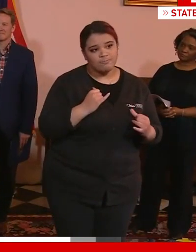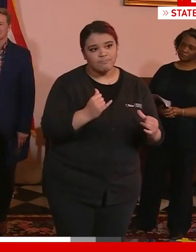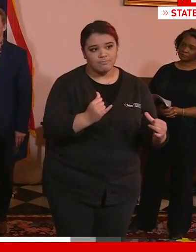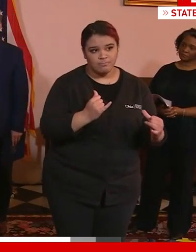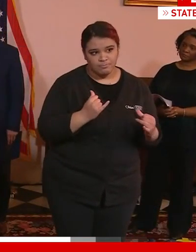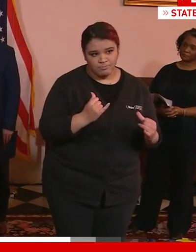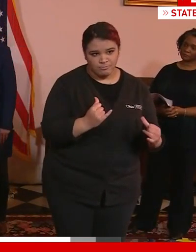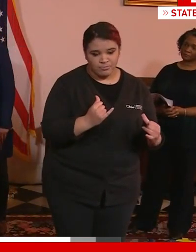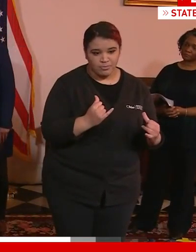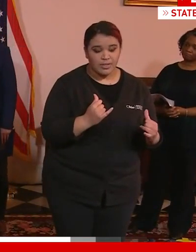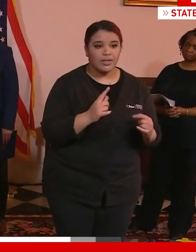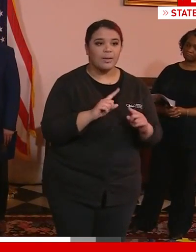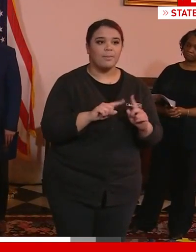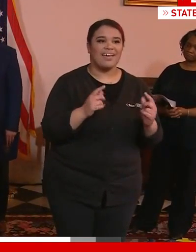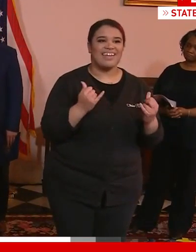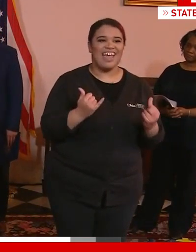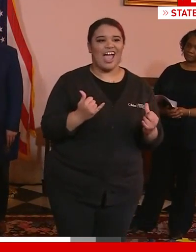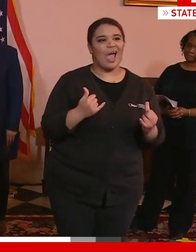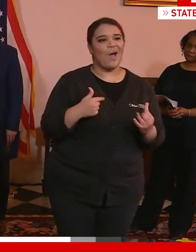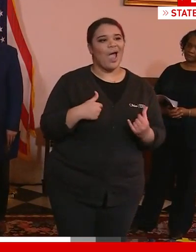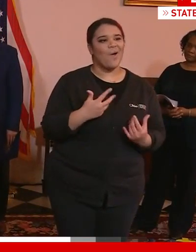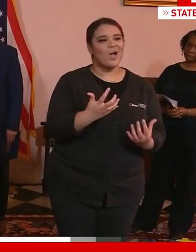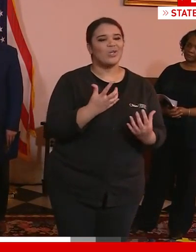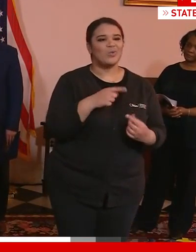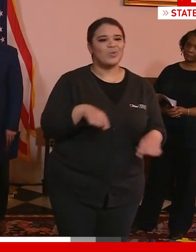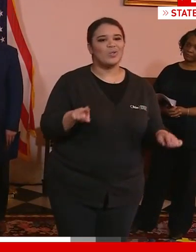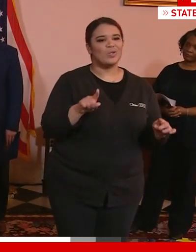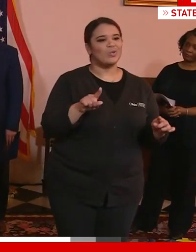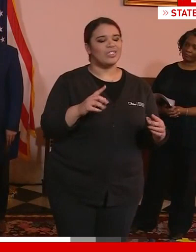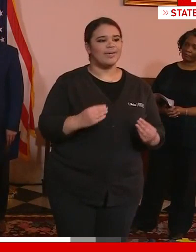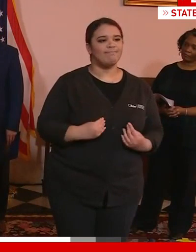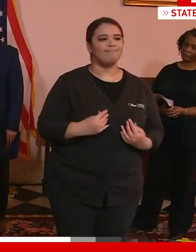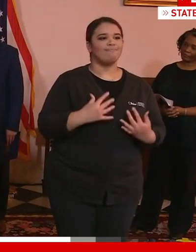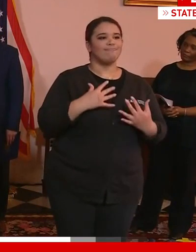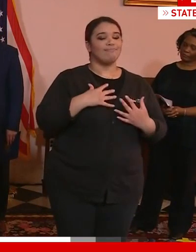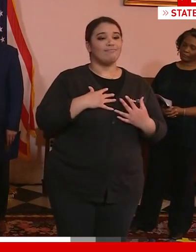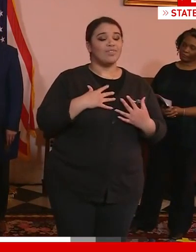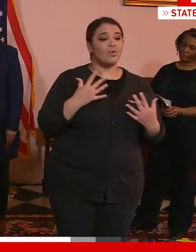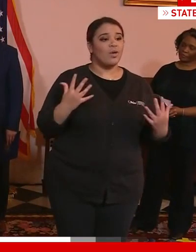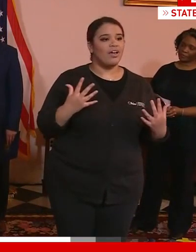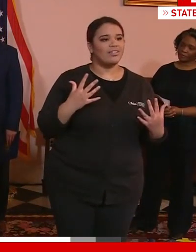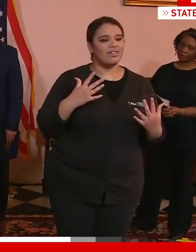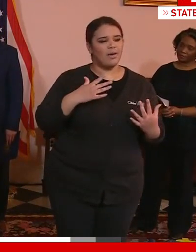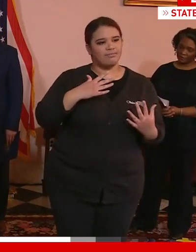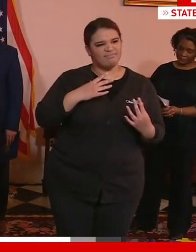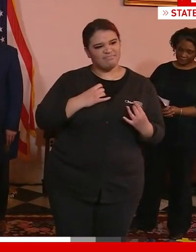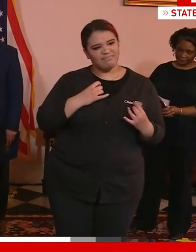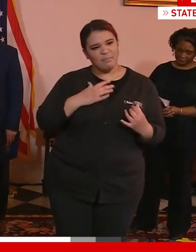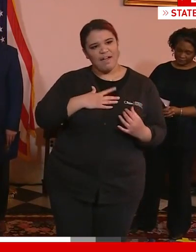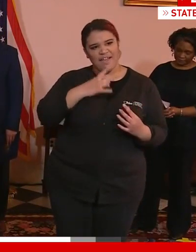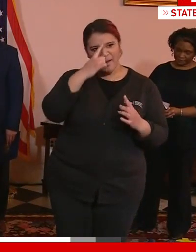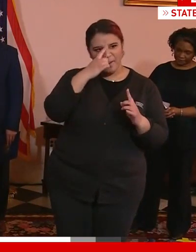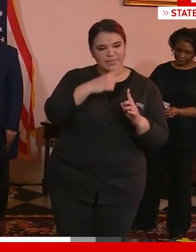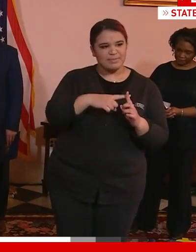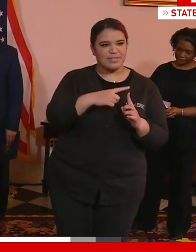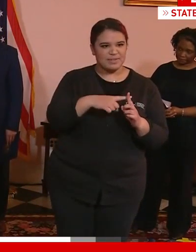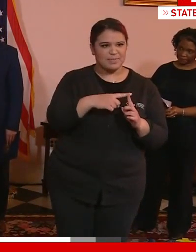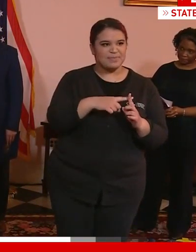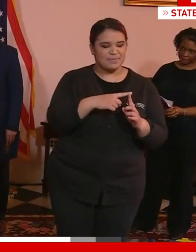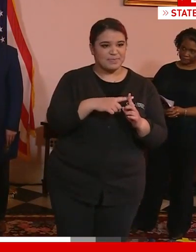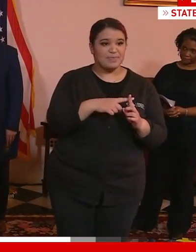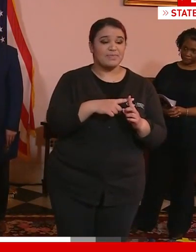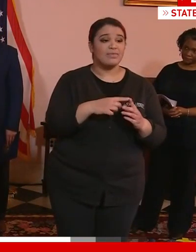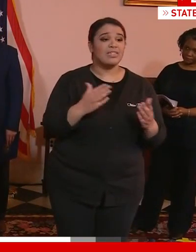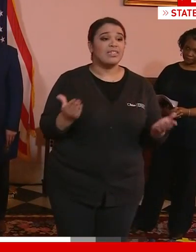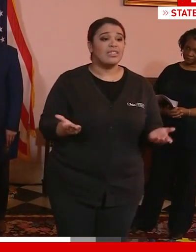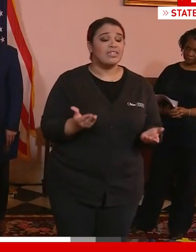for the public to share my optimism that while this is a difficult situation, the healthcare infrastructure in the state